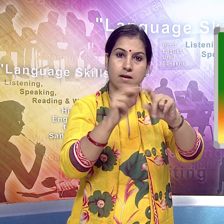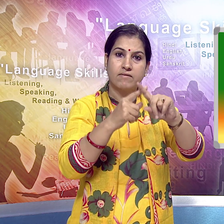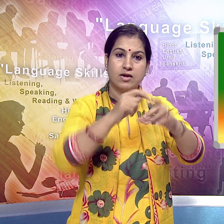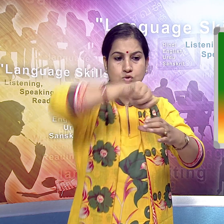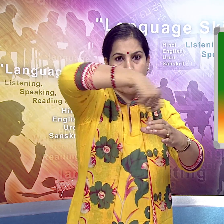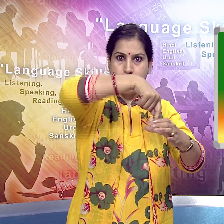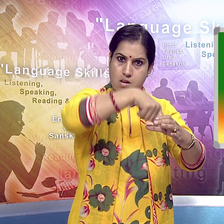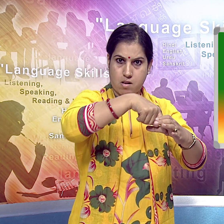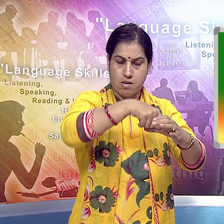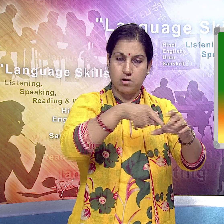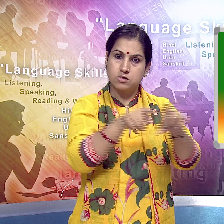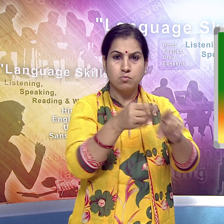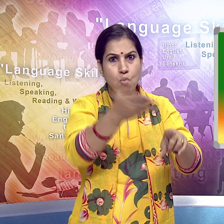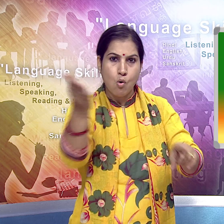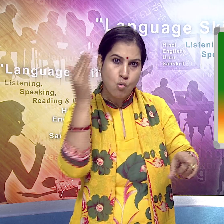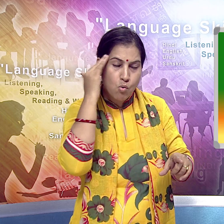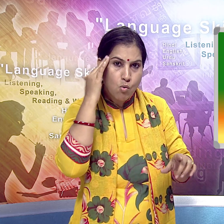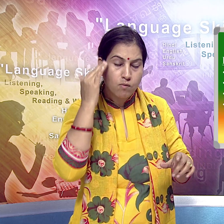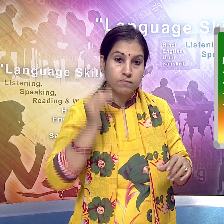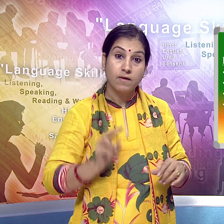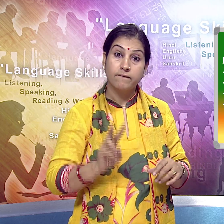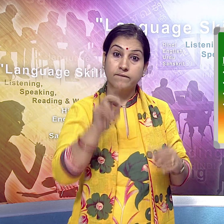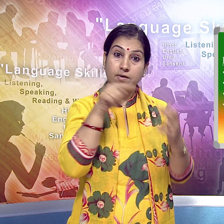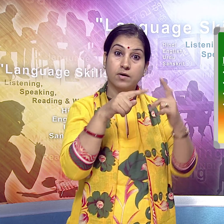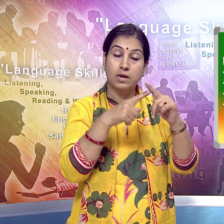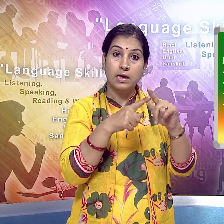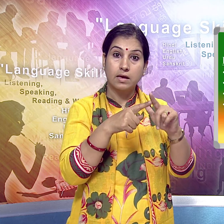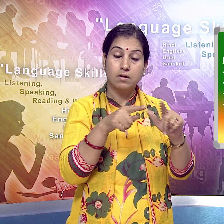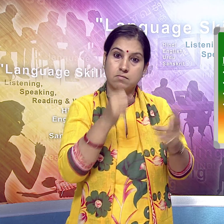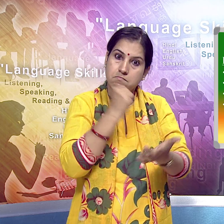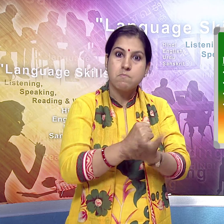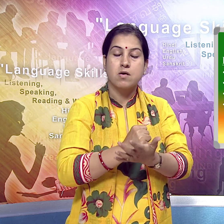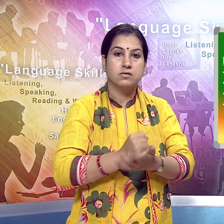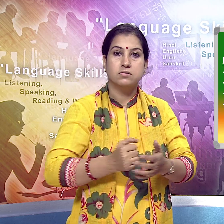And we all know that vitamin A is necessary for the eye